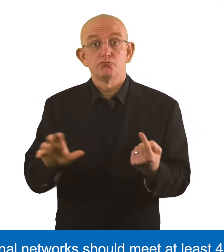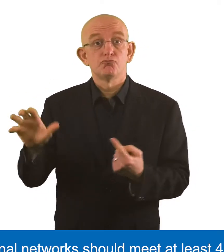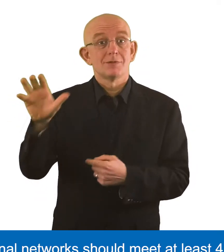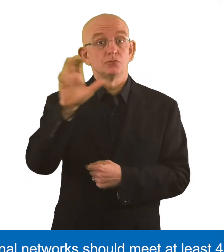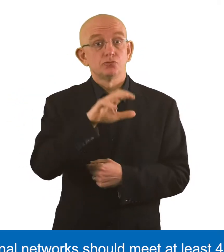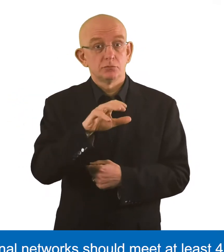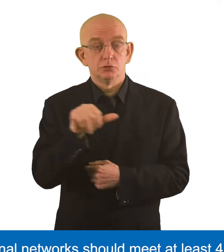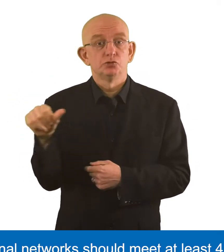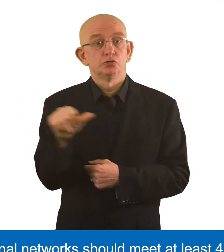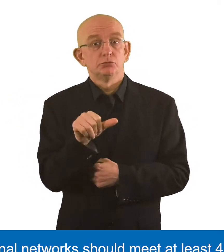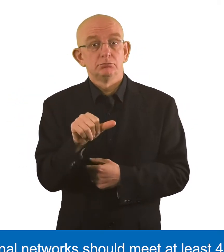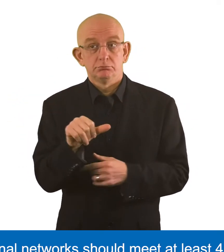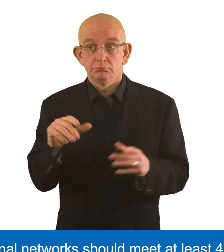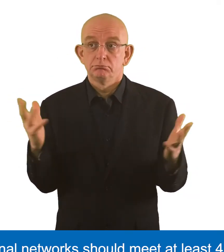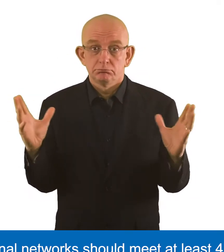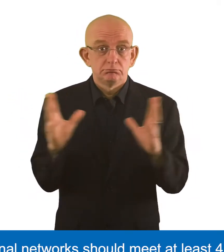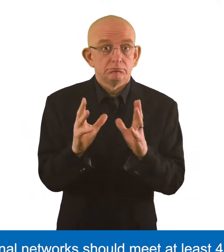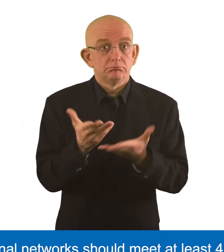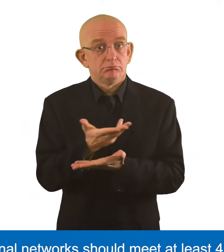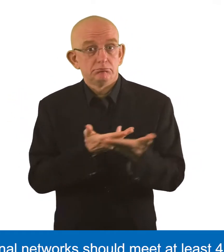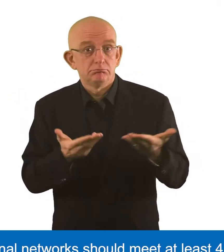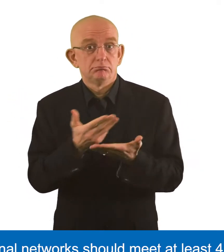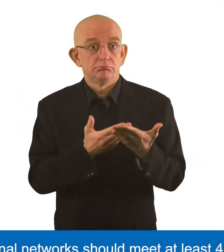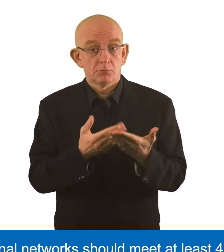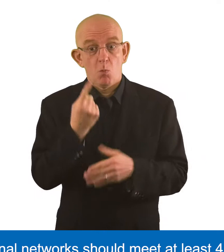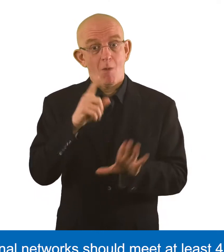Each of the regional networks should meet at least 4 times a year.